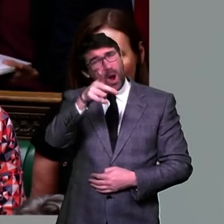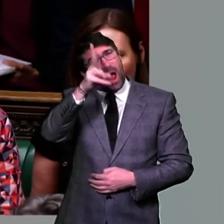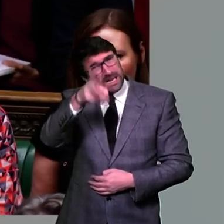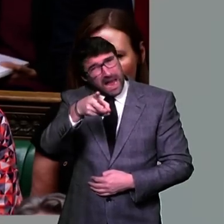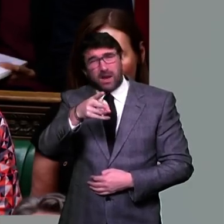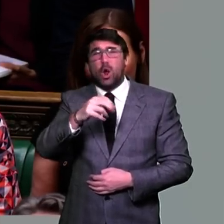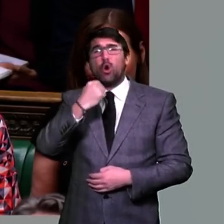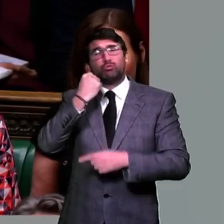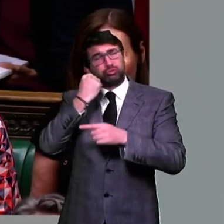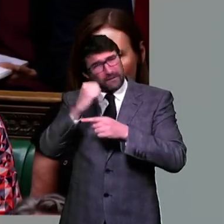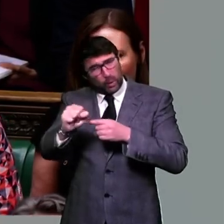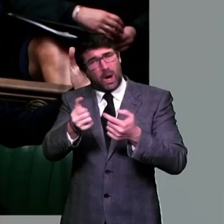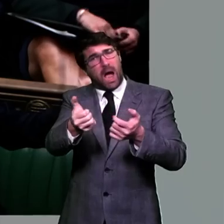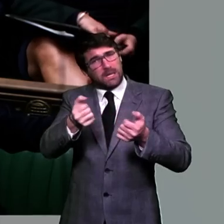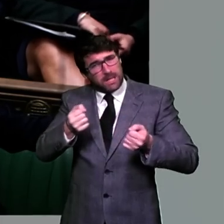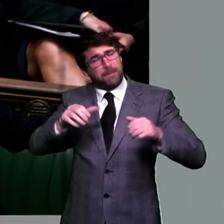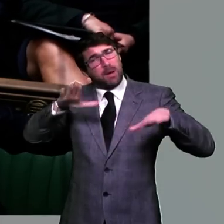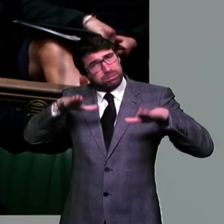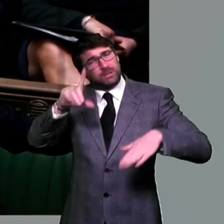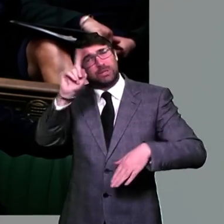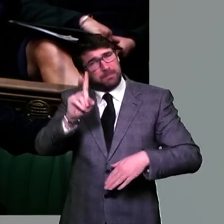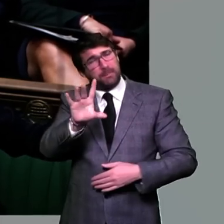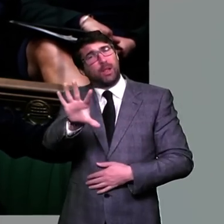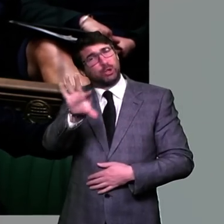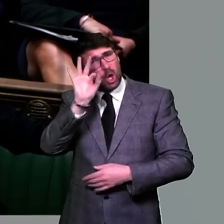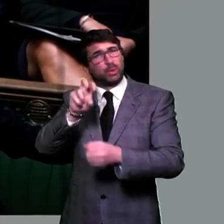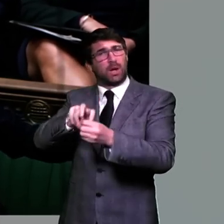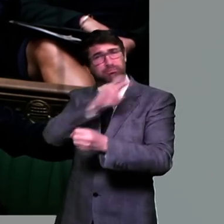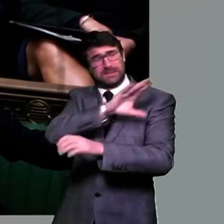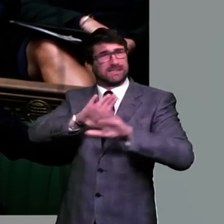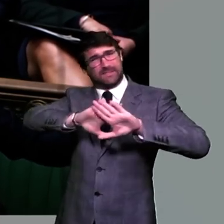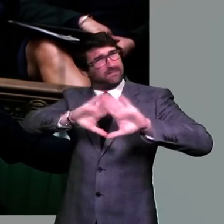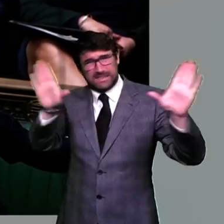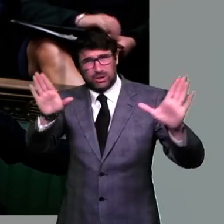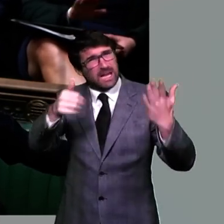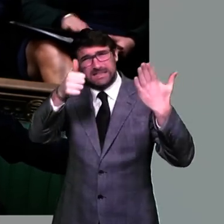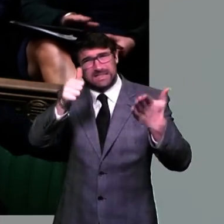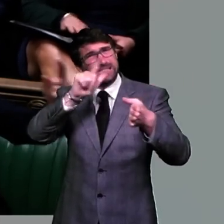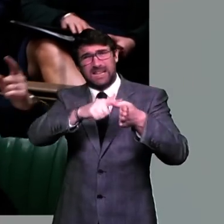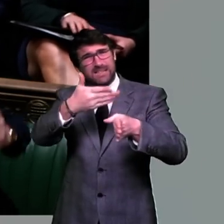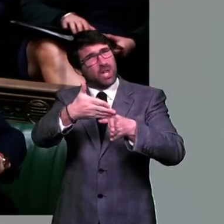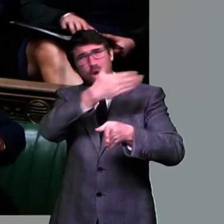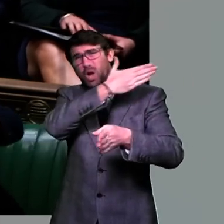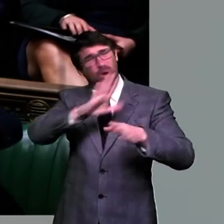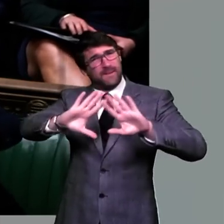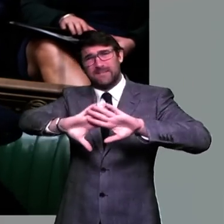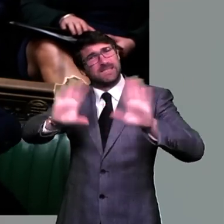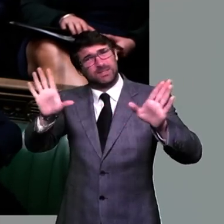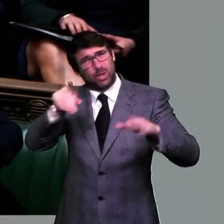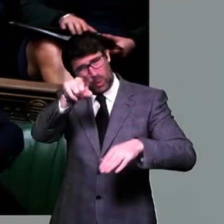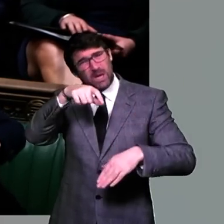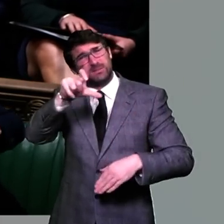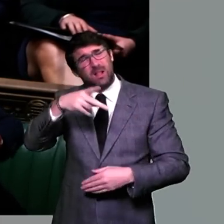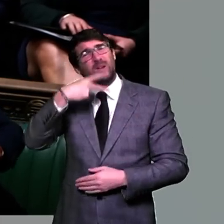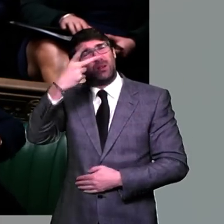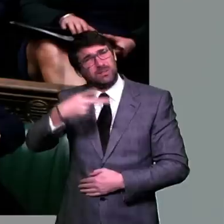quite incredible, Mr. Speaker, that 6 years after people voted to leave the European Union, there are people who